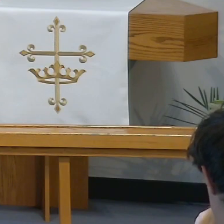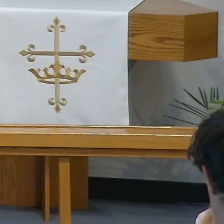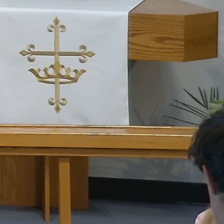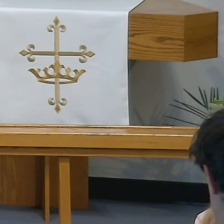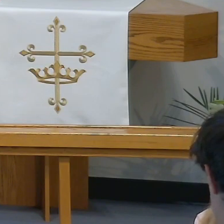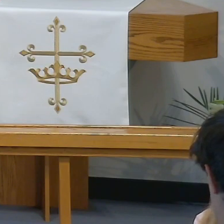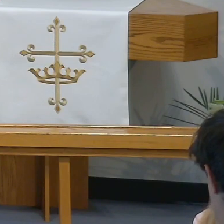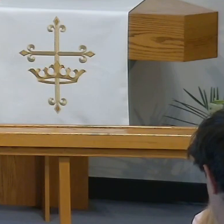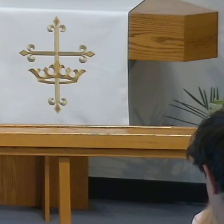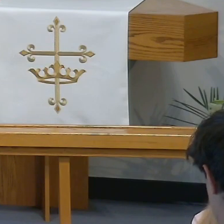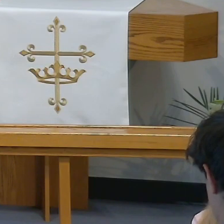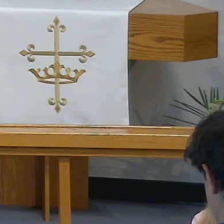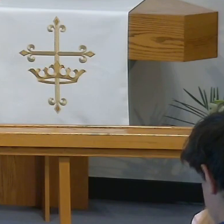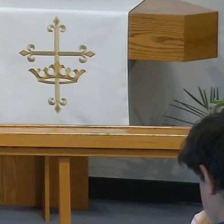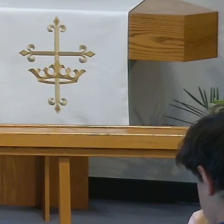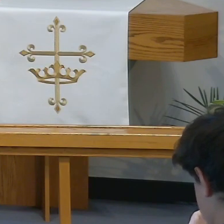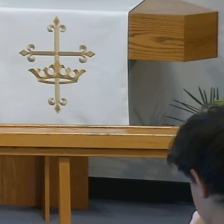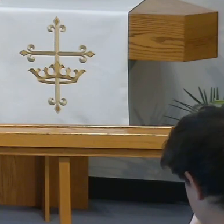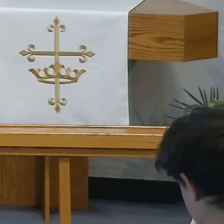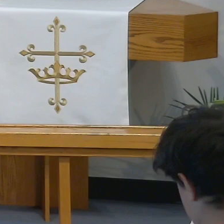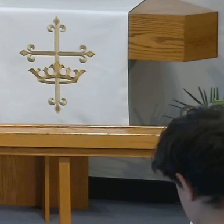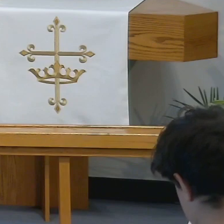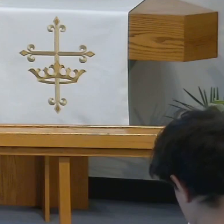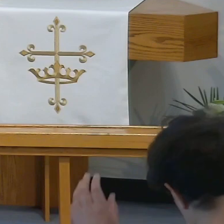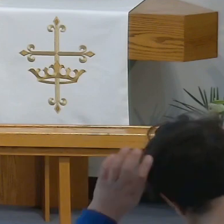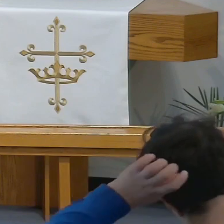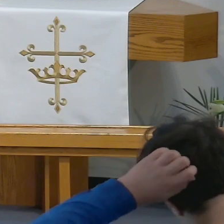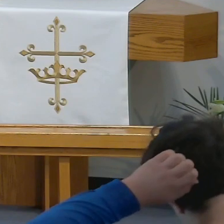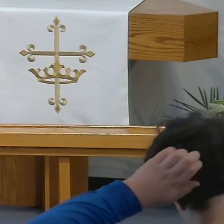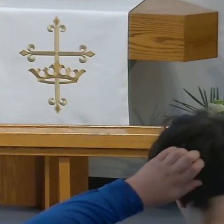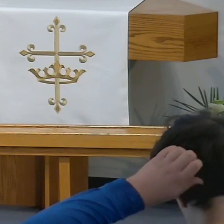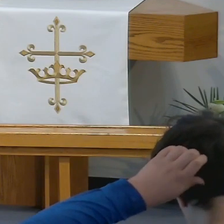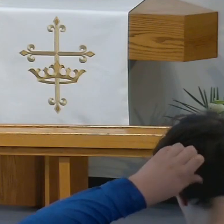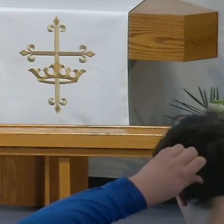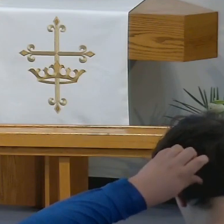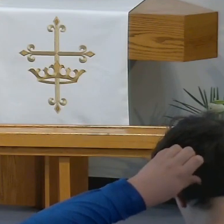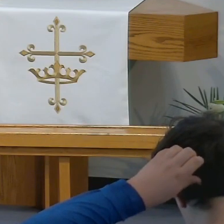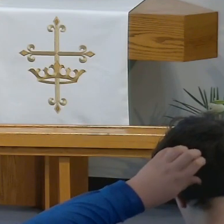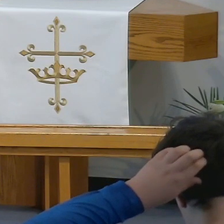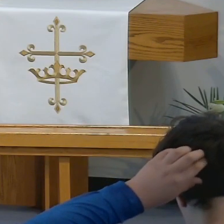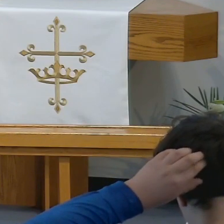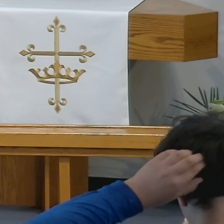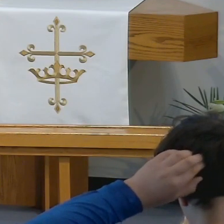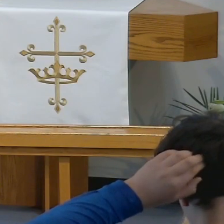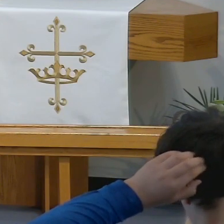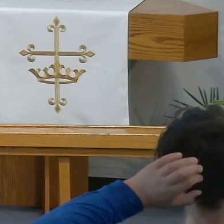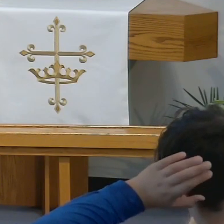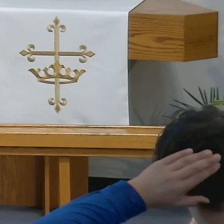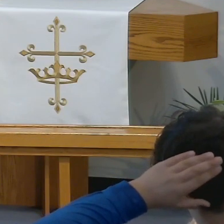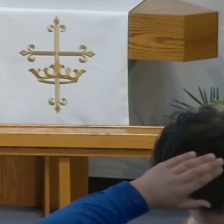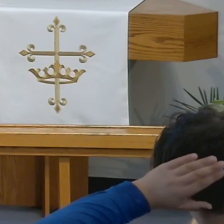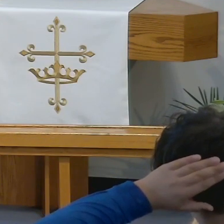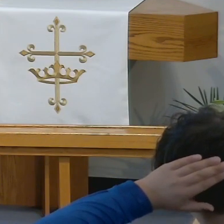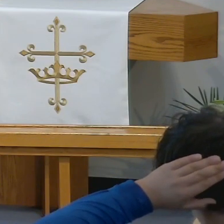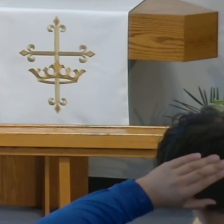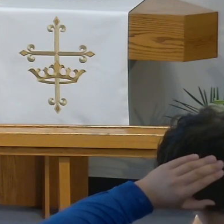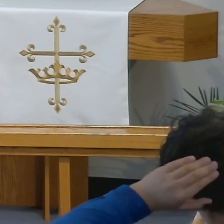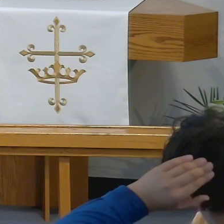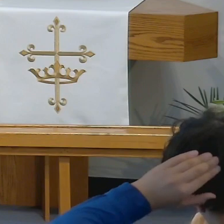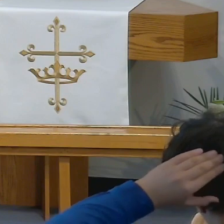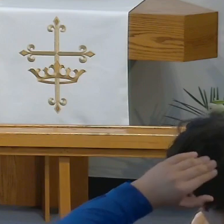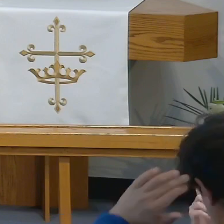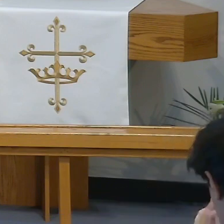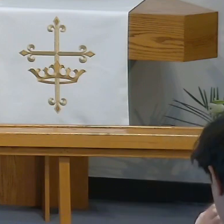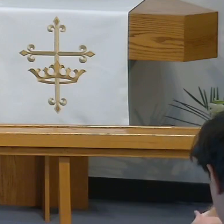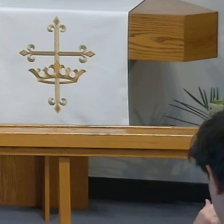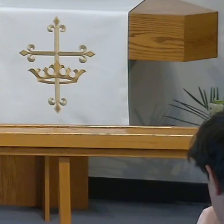in it. I will sing to the Lord, for he is highly exalted. The Lord is my strength and my song. He has